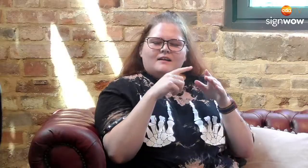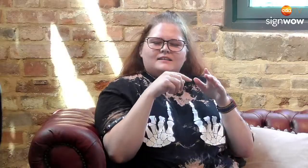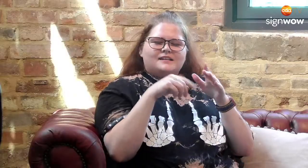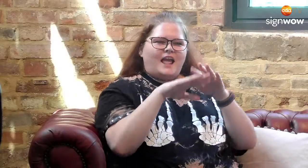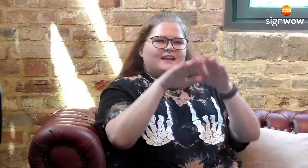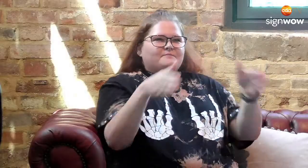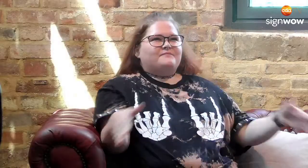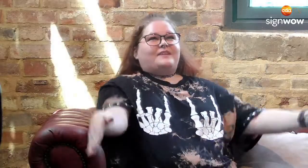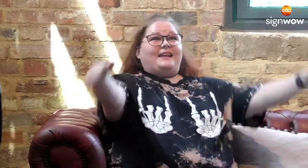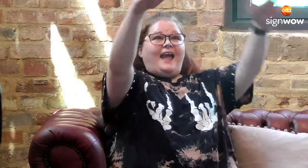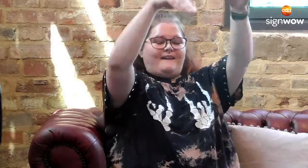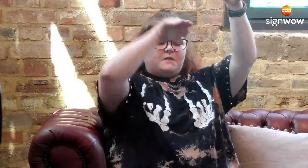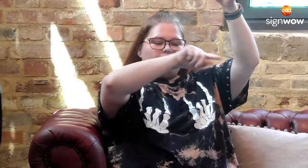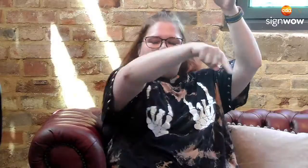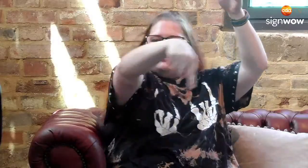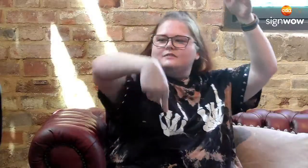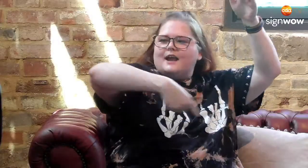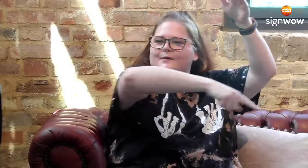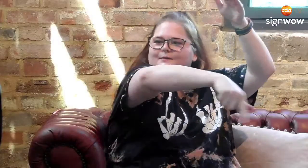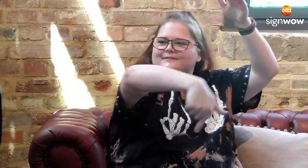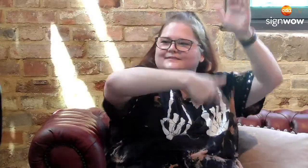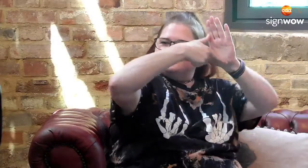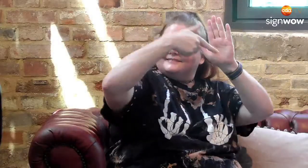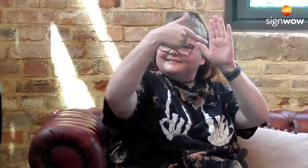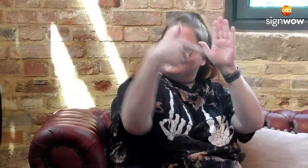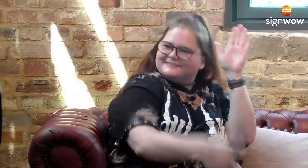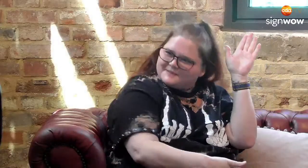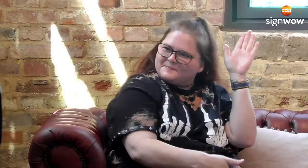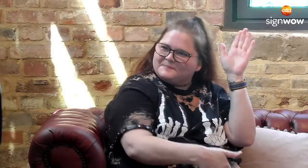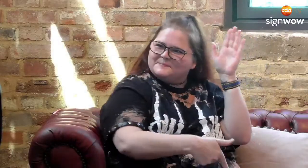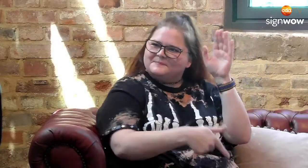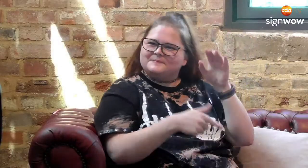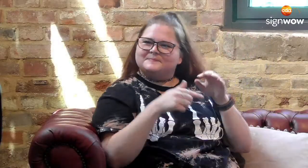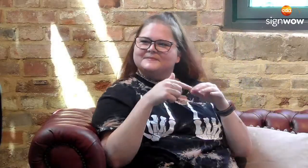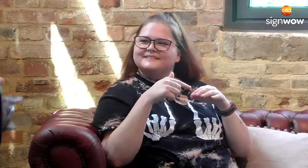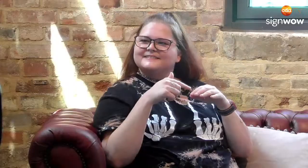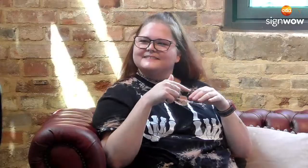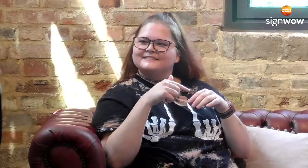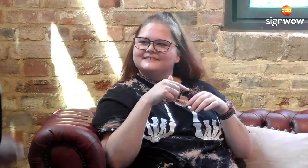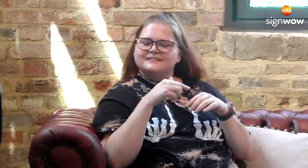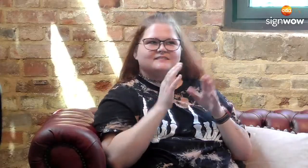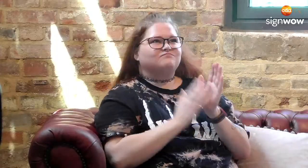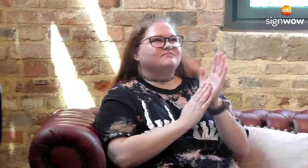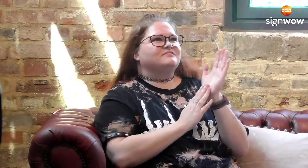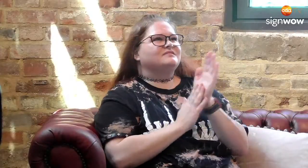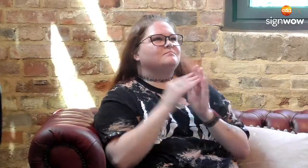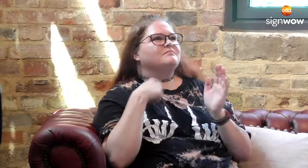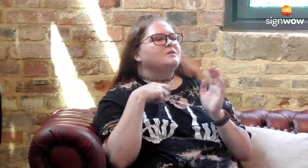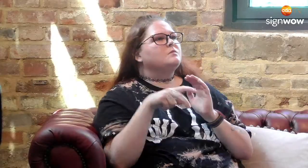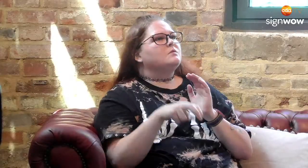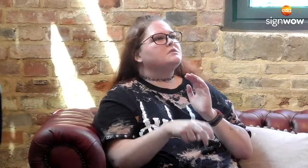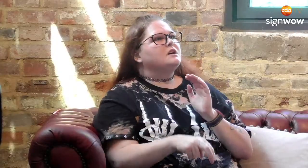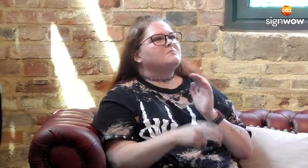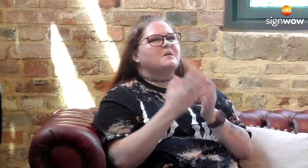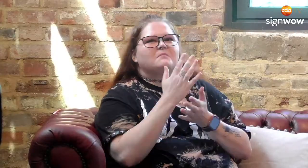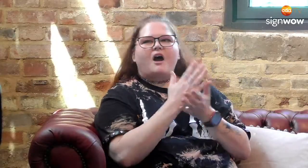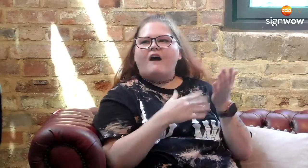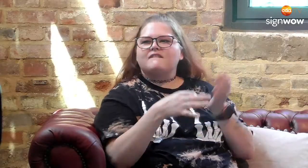twice. And it is a cave, and you go in and you have to go down. It's really, really deep. How